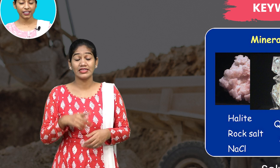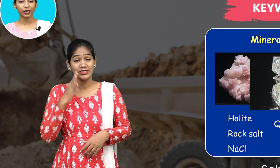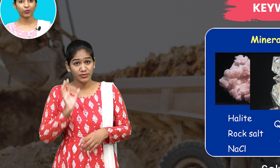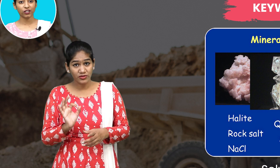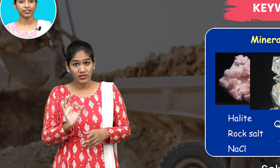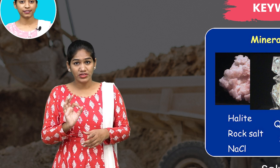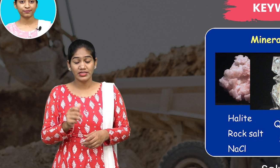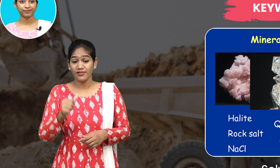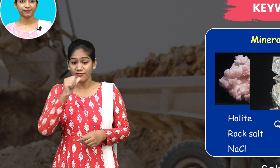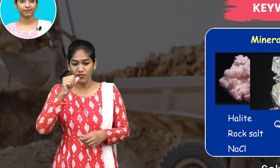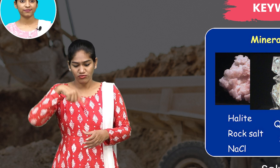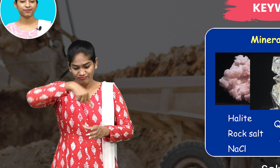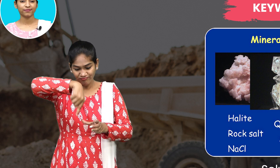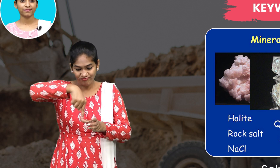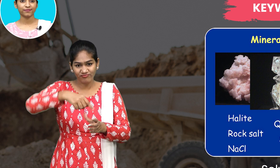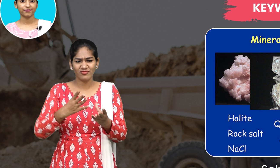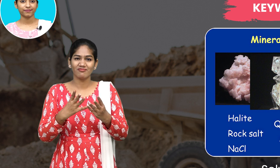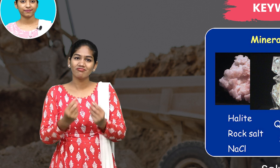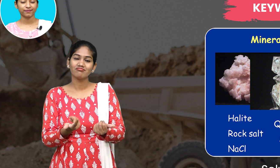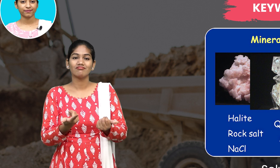especially in water.